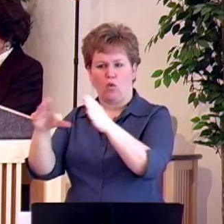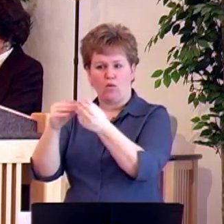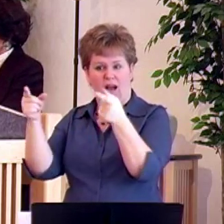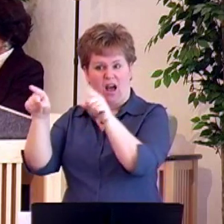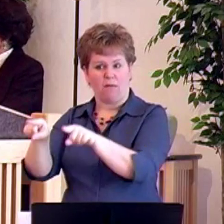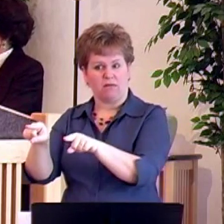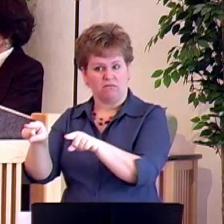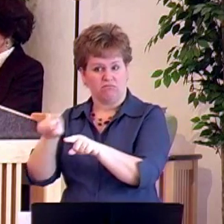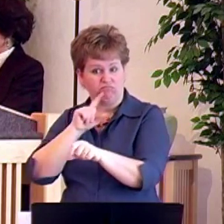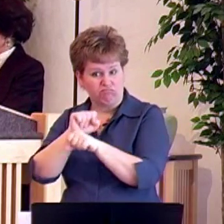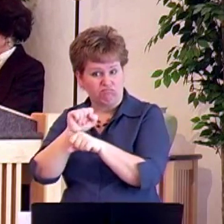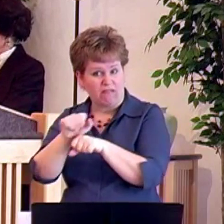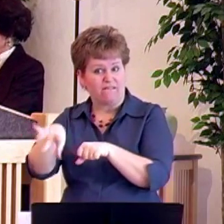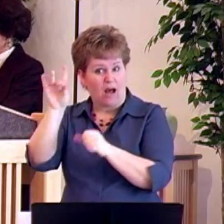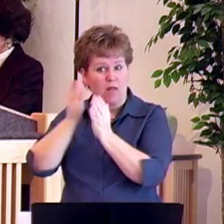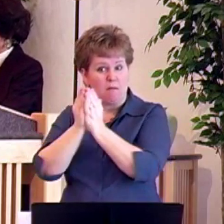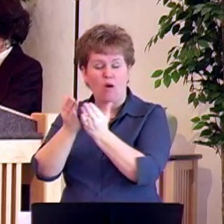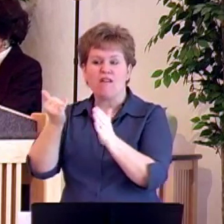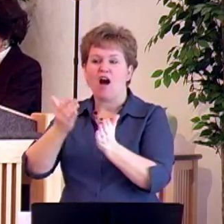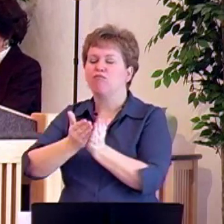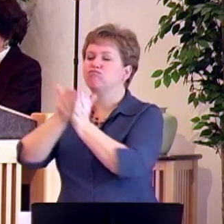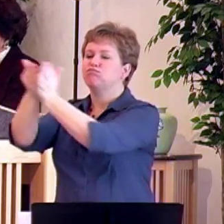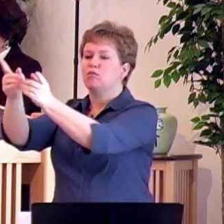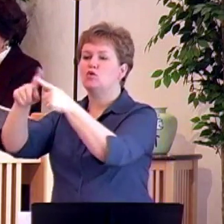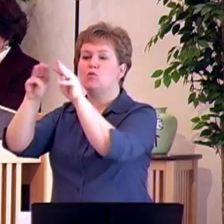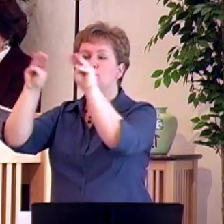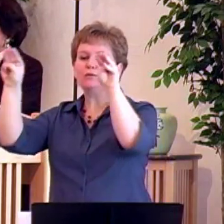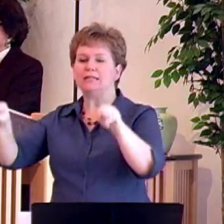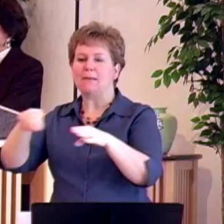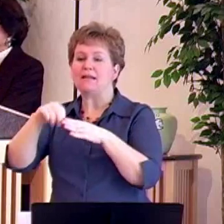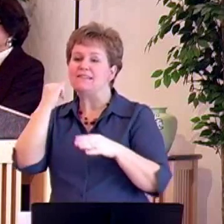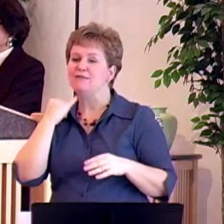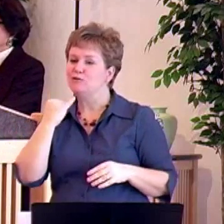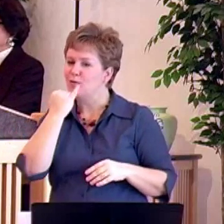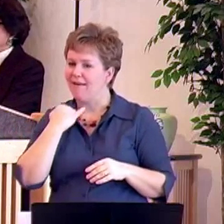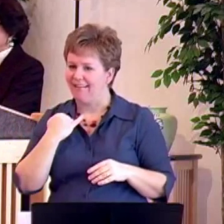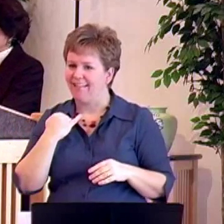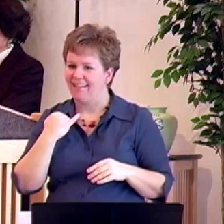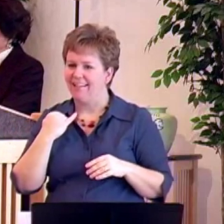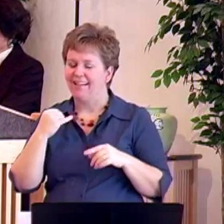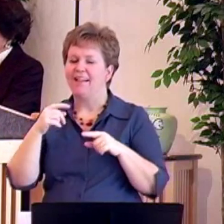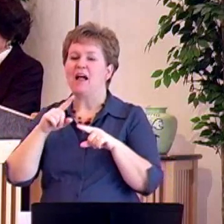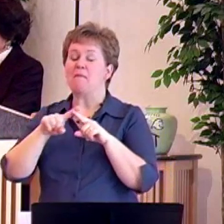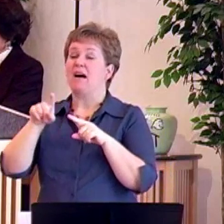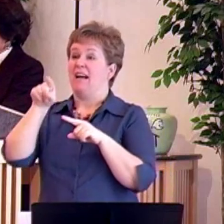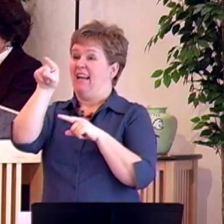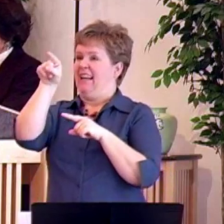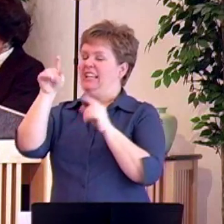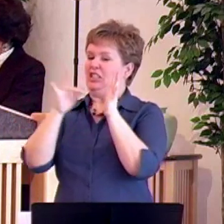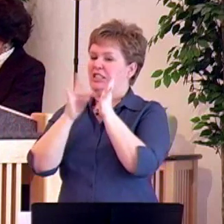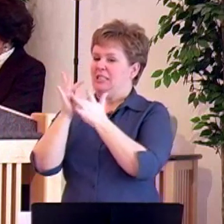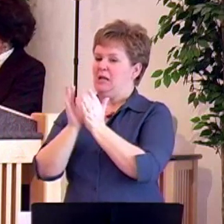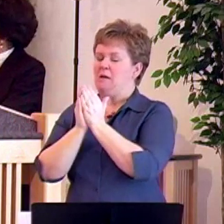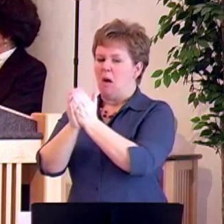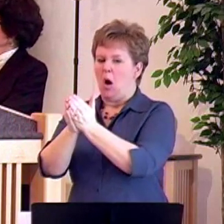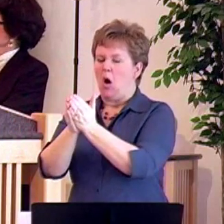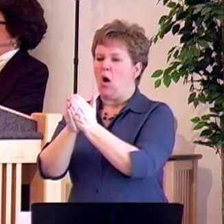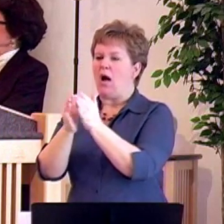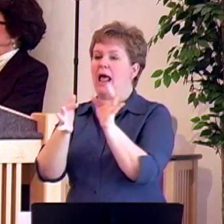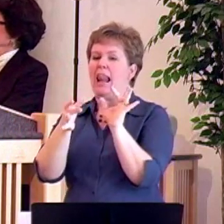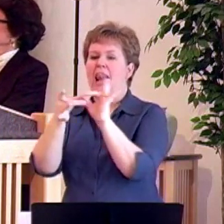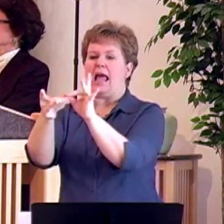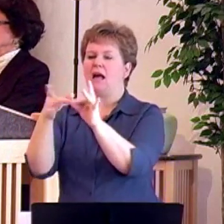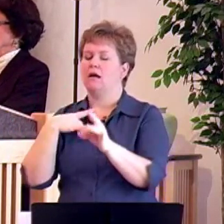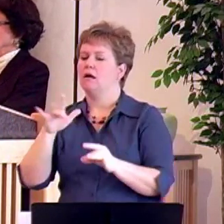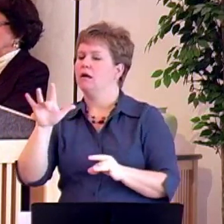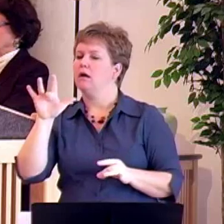place. It is now in a museum in Israel, but a link from that Jesus boat story took me to another